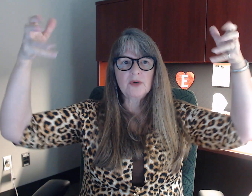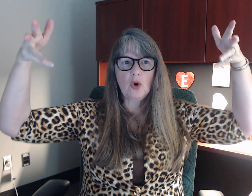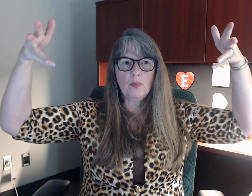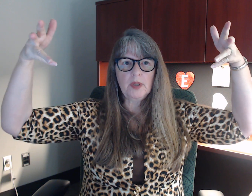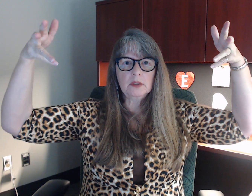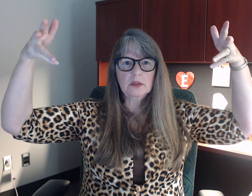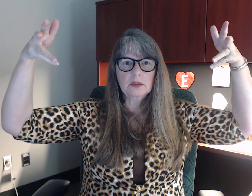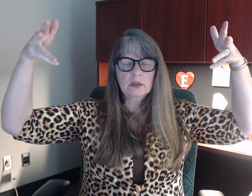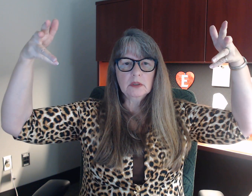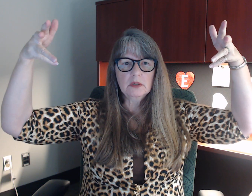open.